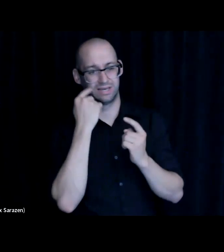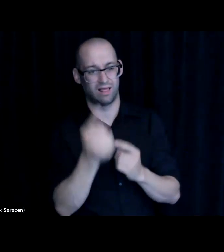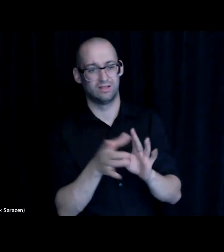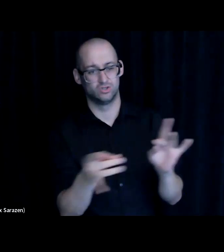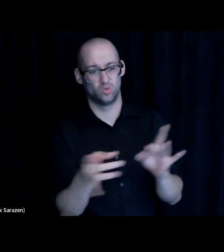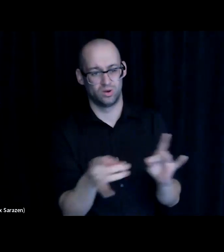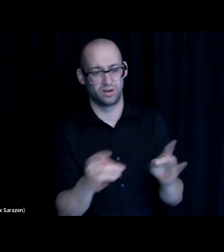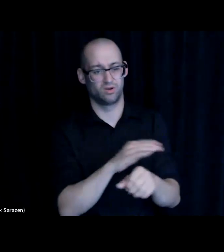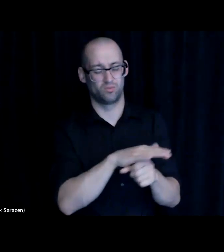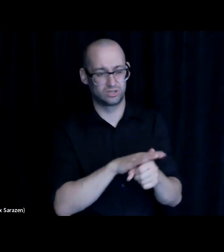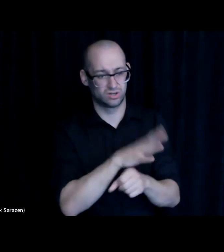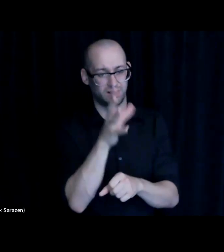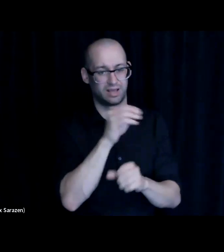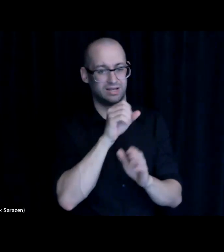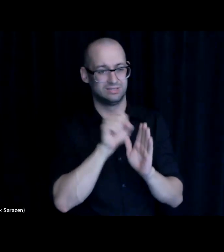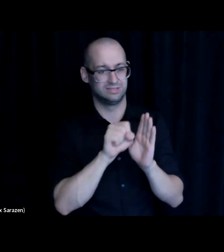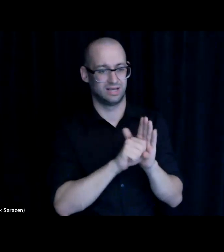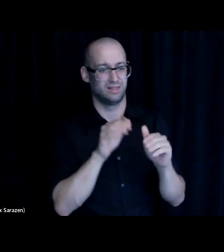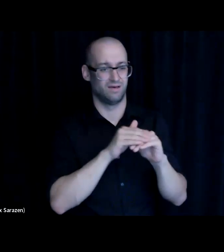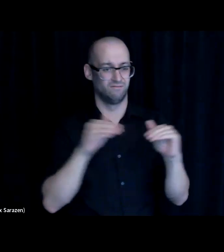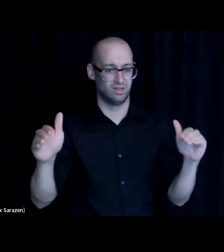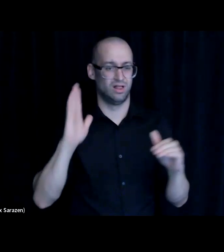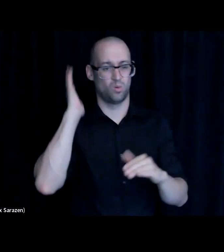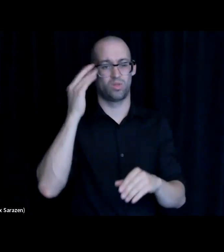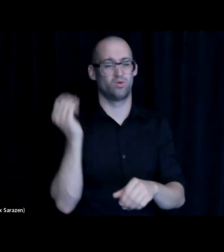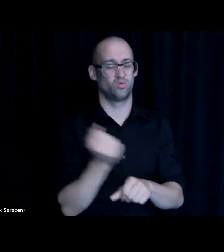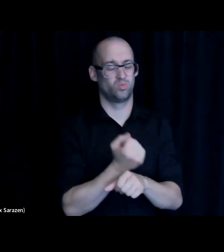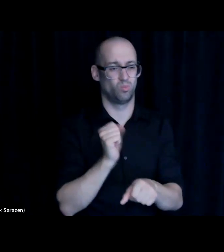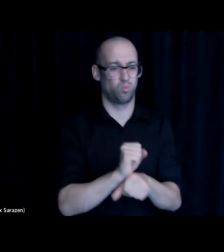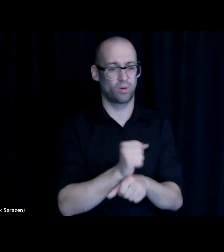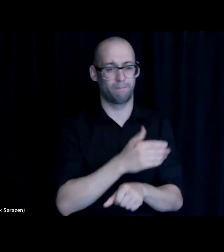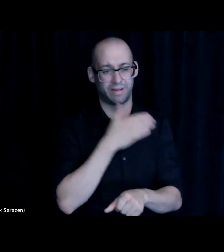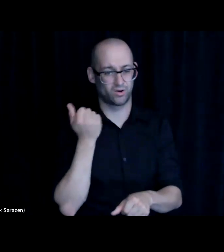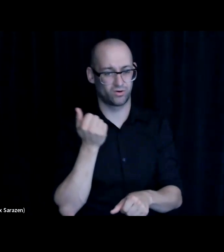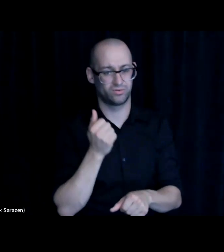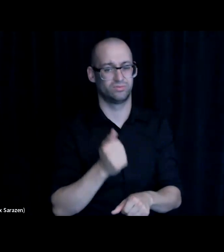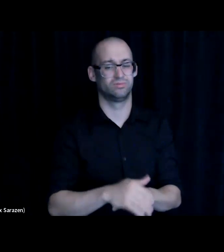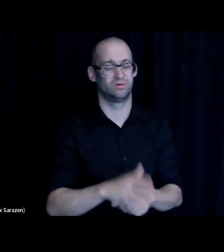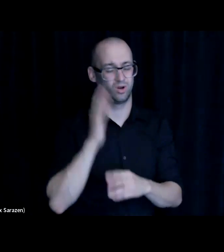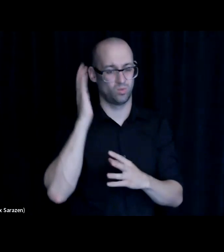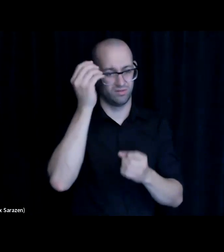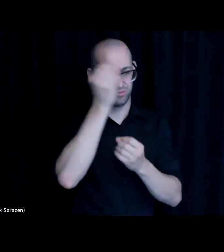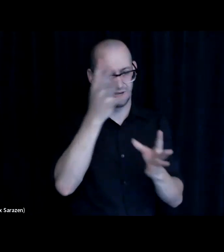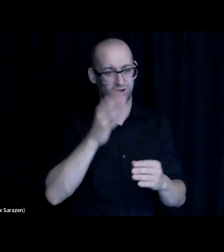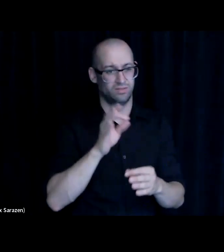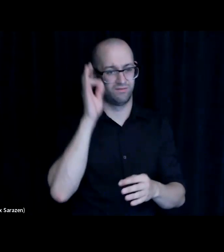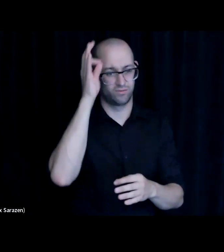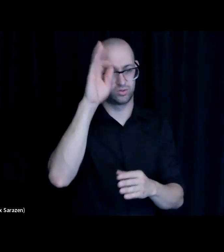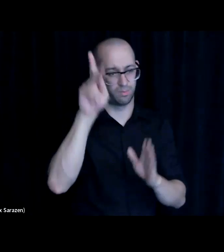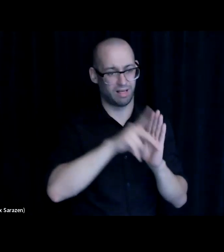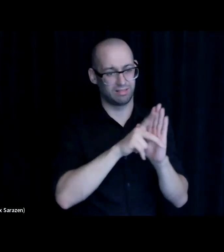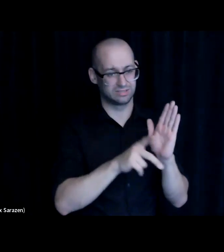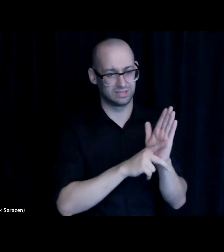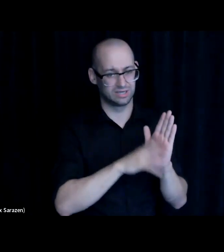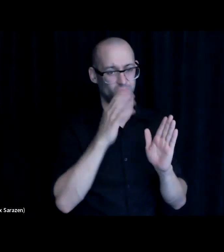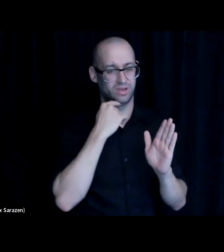level, and it'll be much more effective and ultimately inform the programs and policy going forward. It'll help us tell our story both